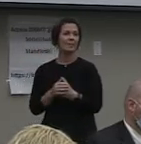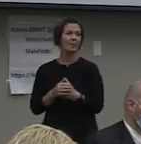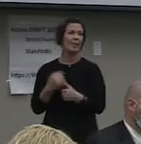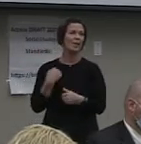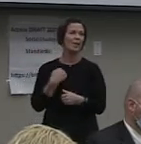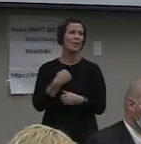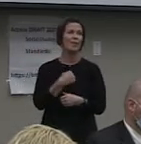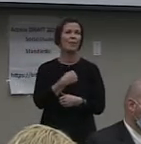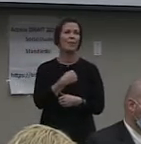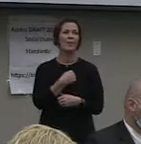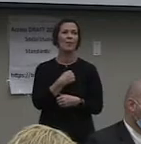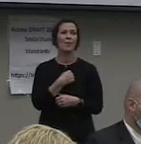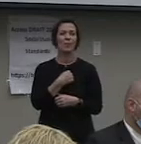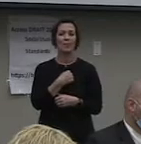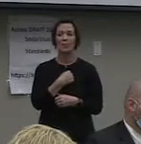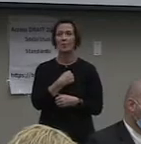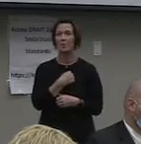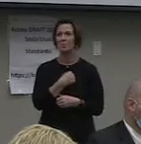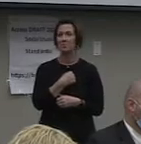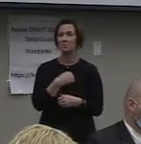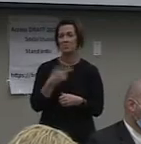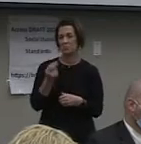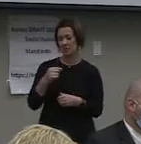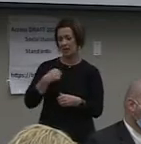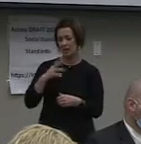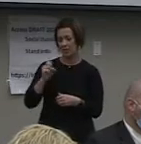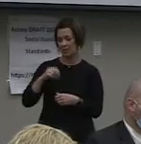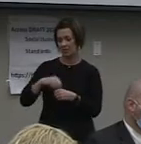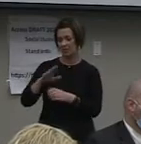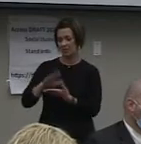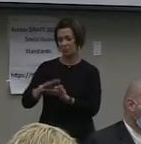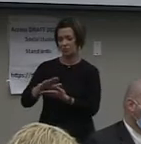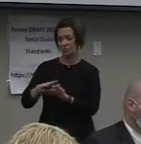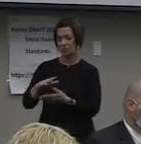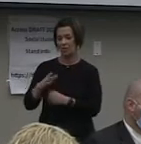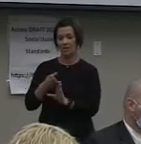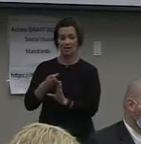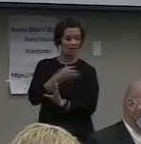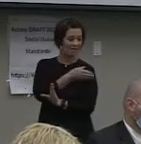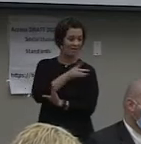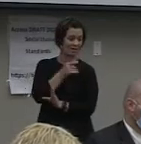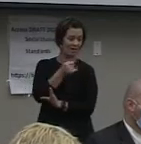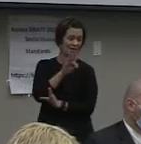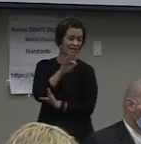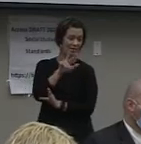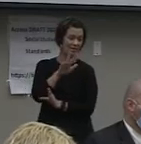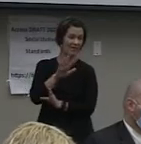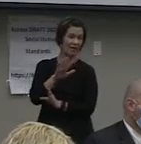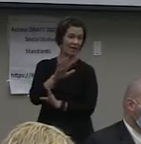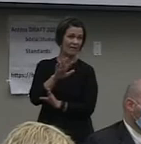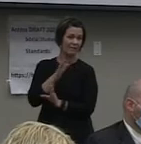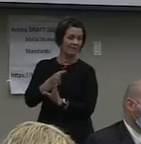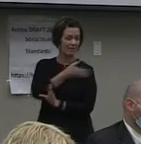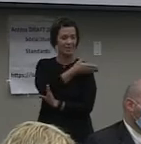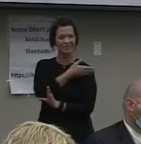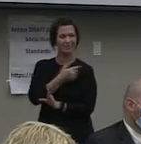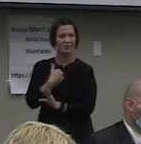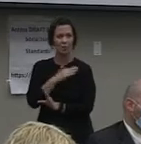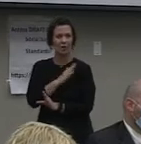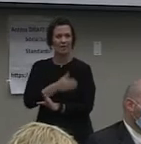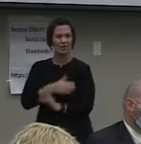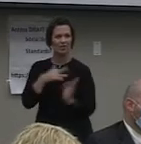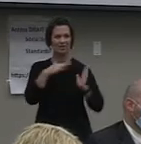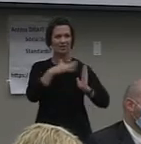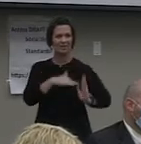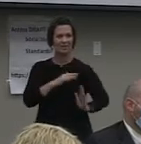never looked at anything after 1935. So there's never even an exploration of World War II. I mean, there needs to be. If we're